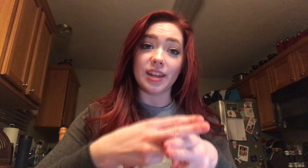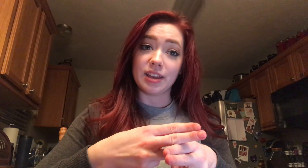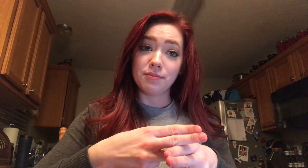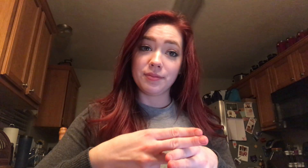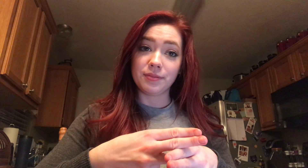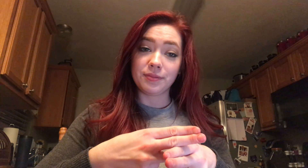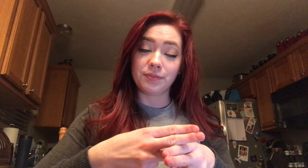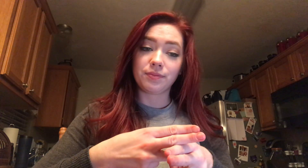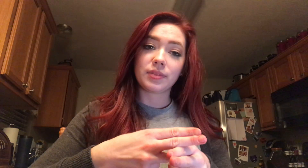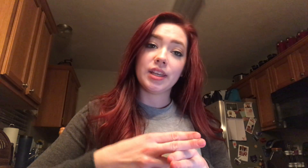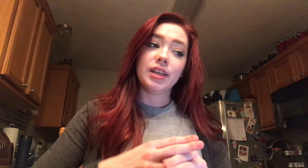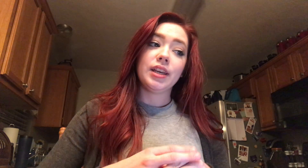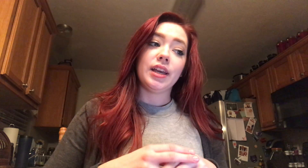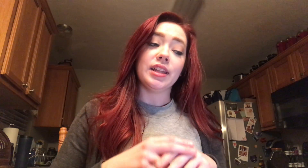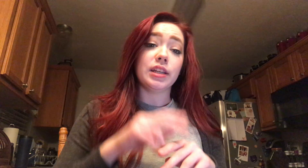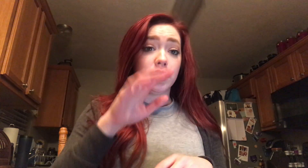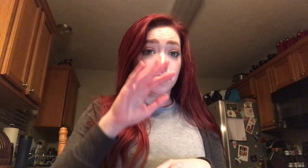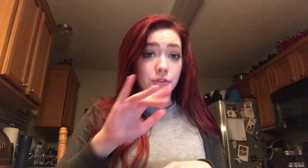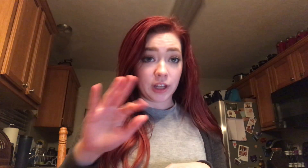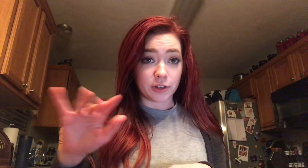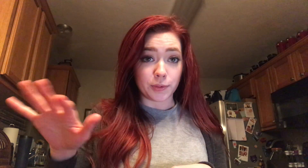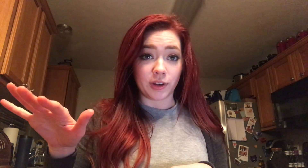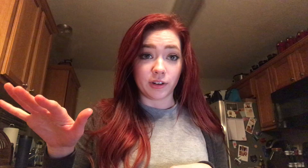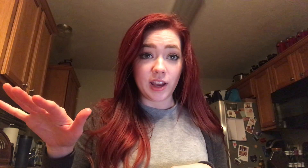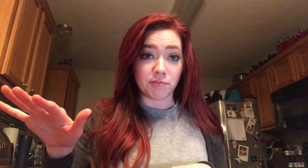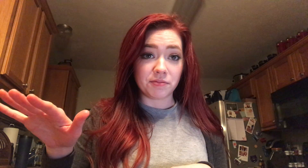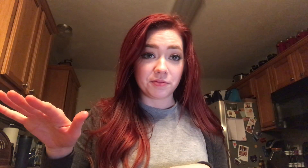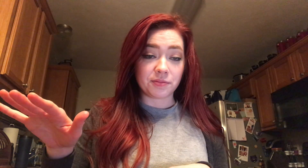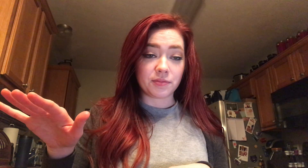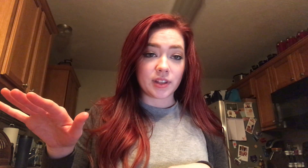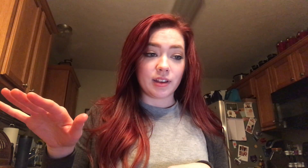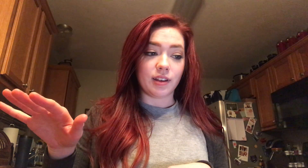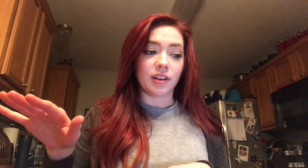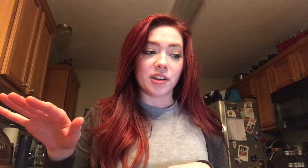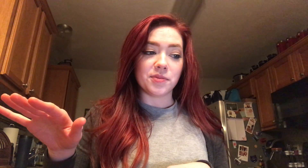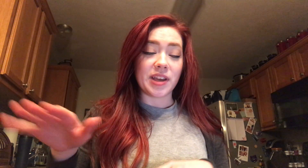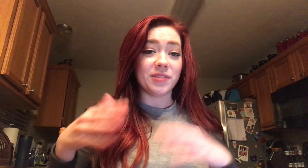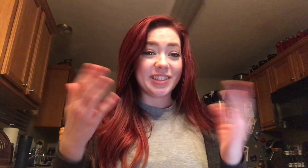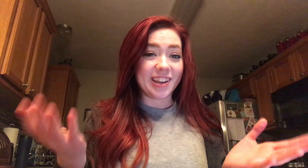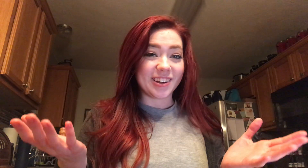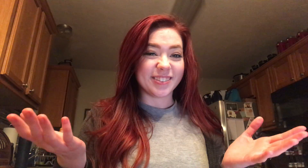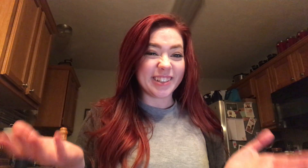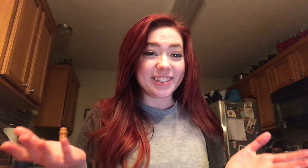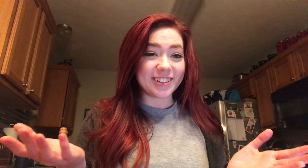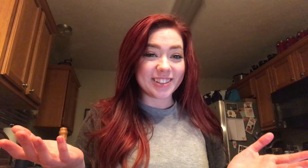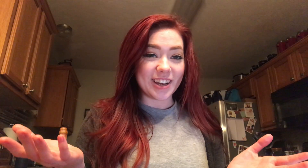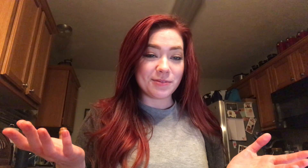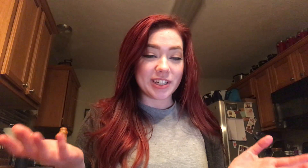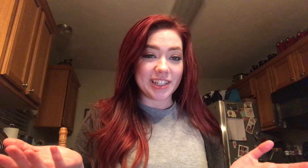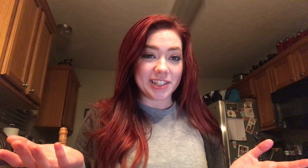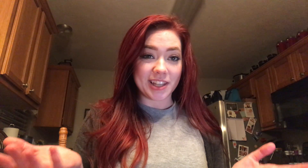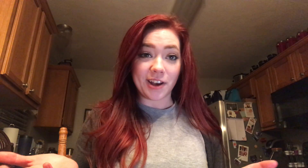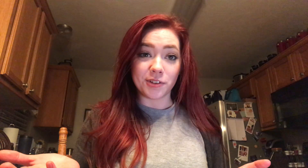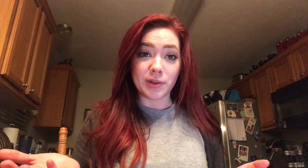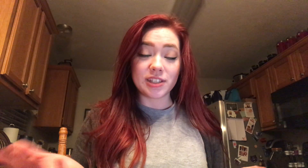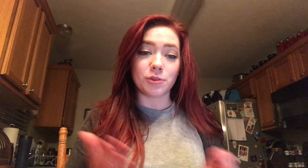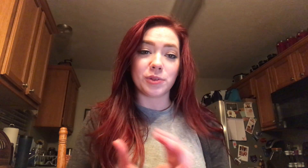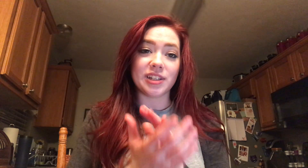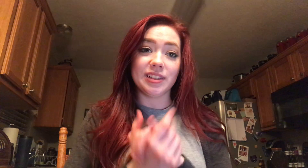name. And then you'd finger spell your name. It would take a really long time to teach the alphabet, so I'm going to